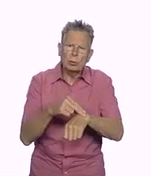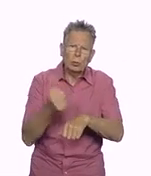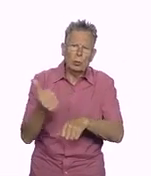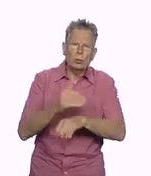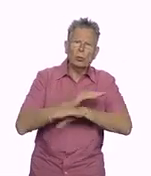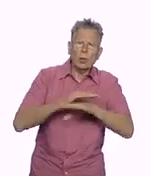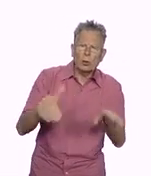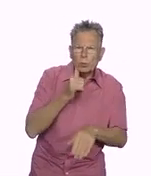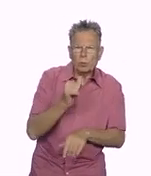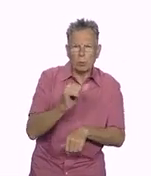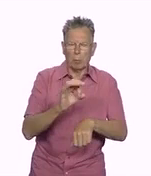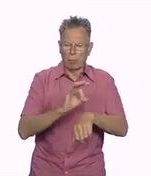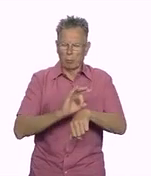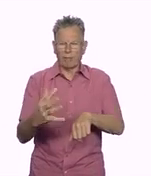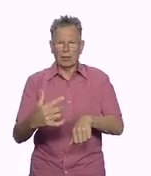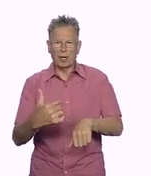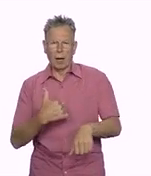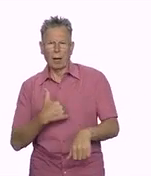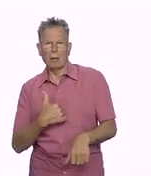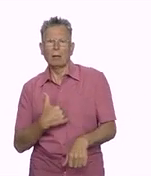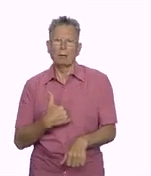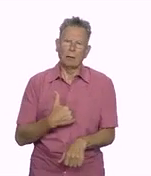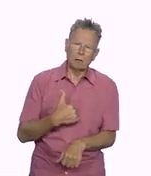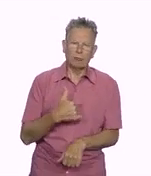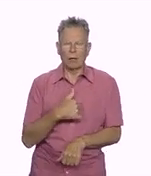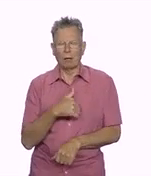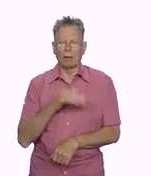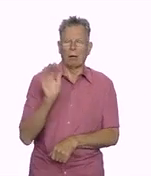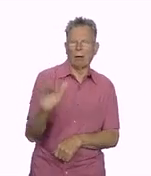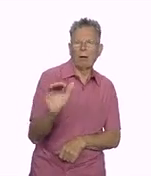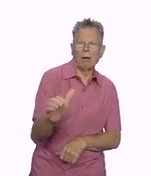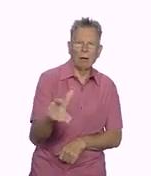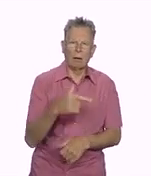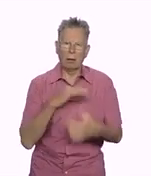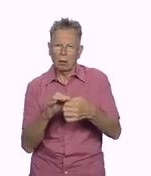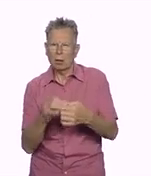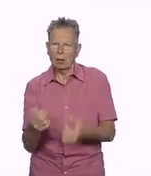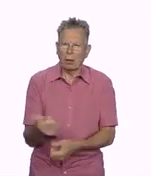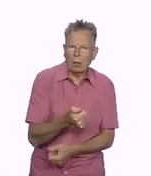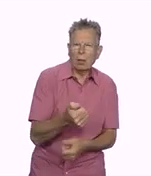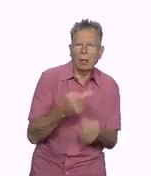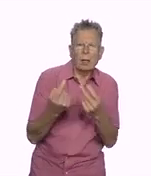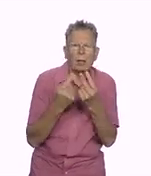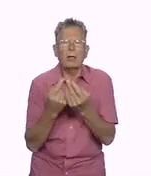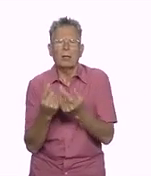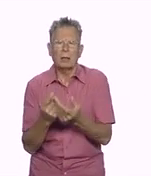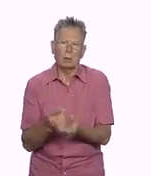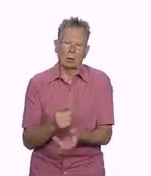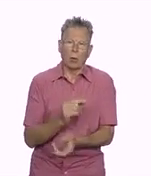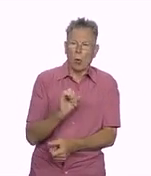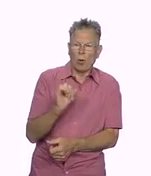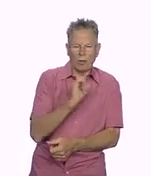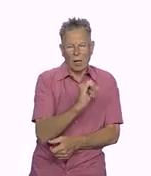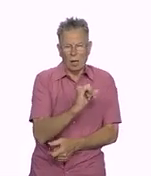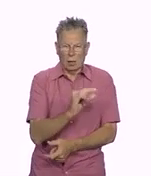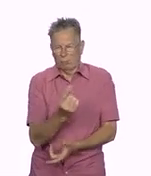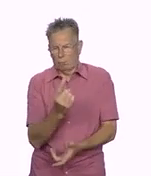Your doctor should not use their professional relationship or contact with you to try to impose their own beliefs on you or to pursue a